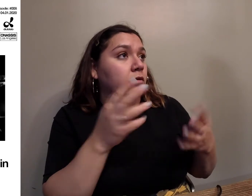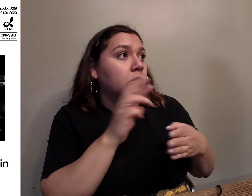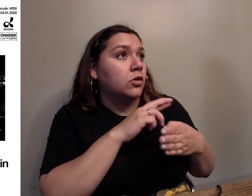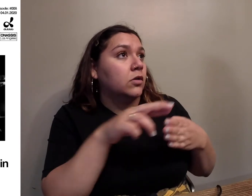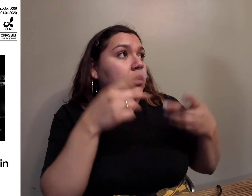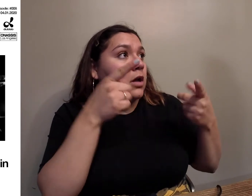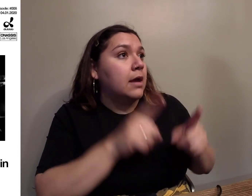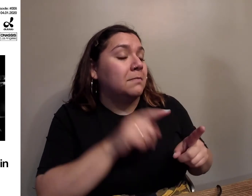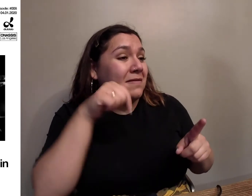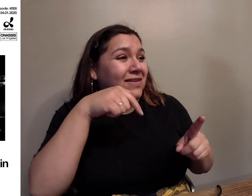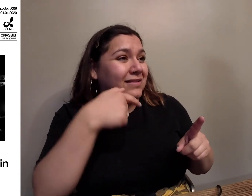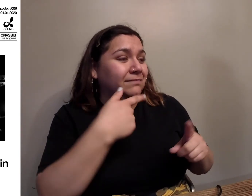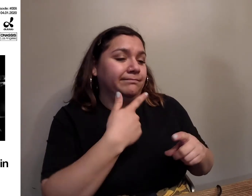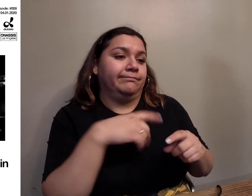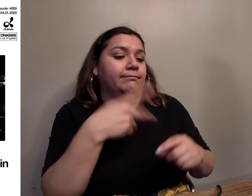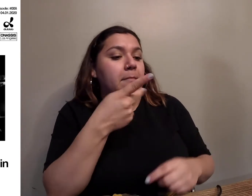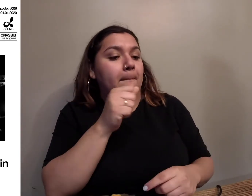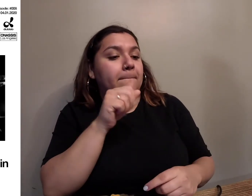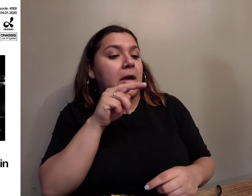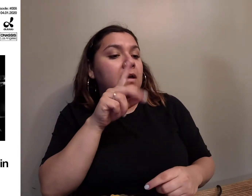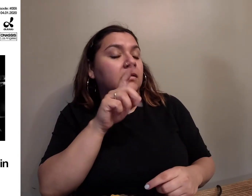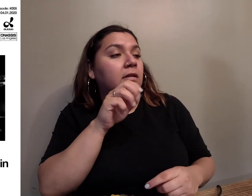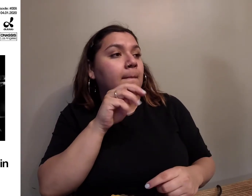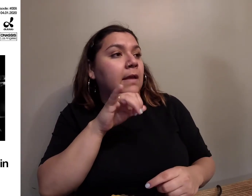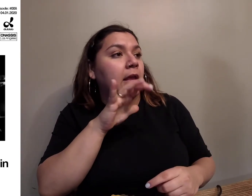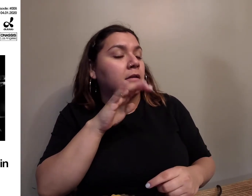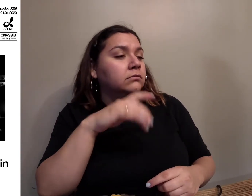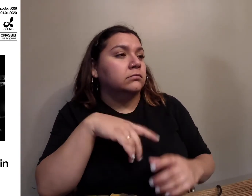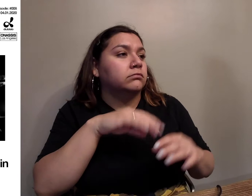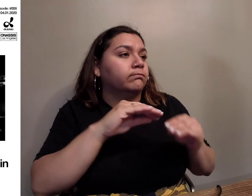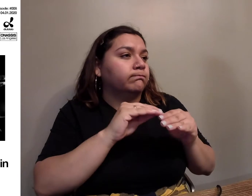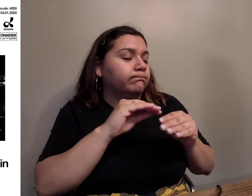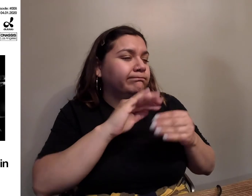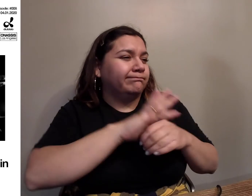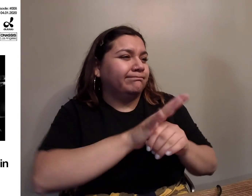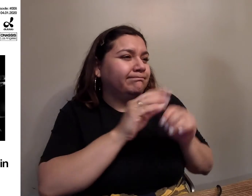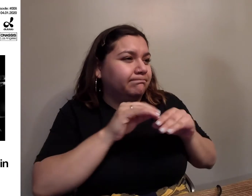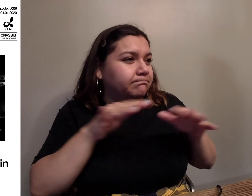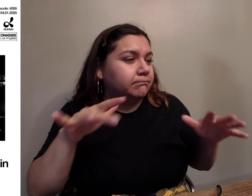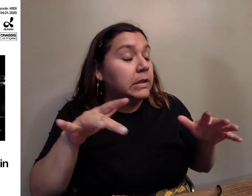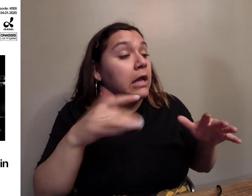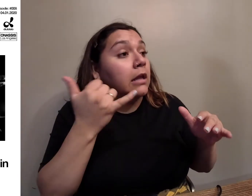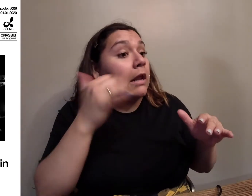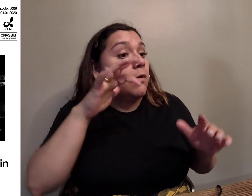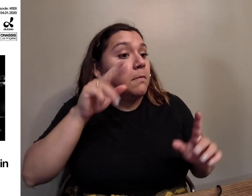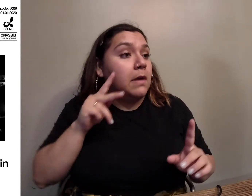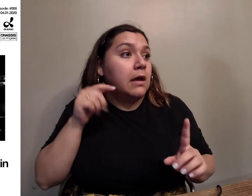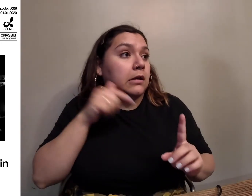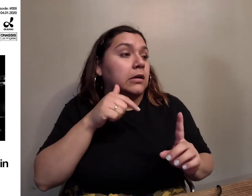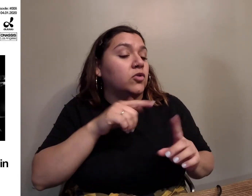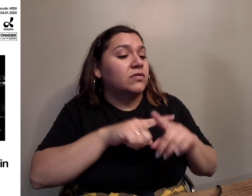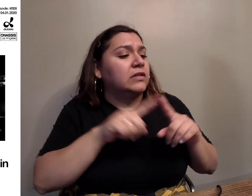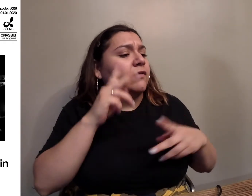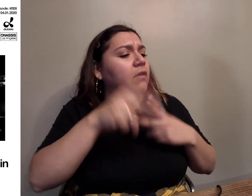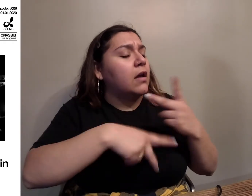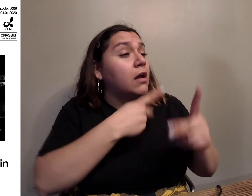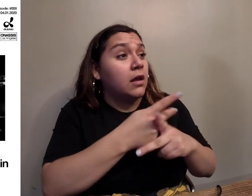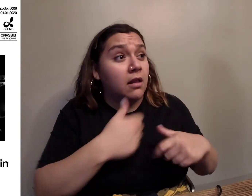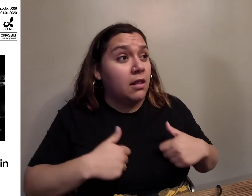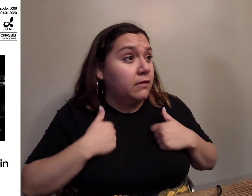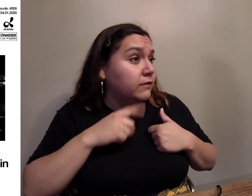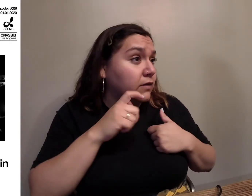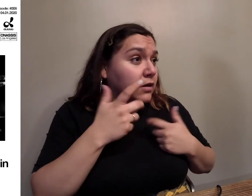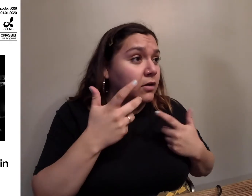of this pandemic will be a return to a different kind of life,